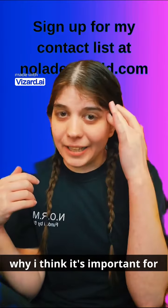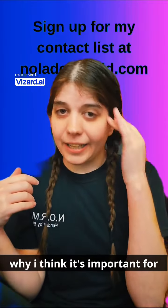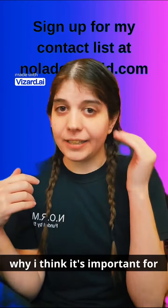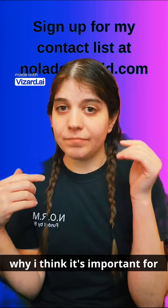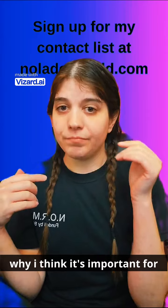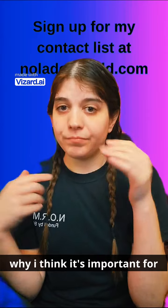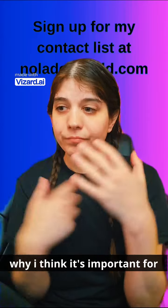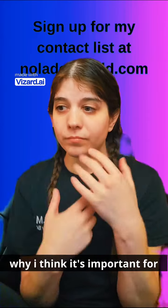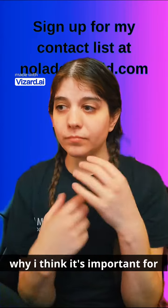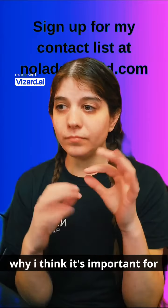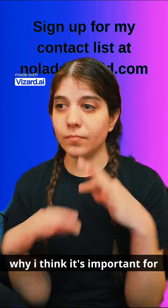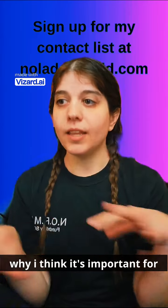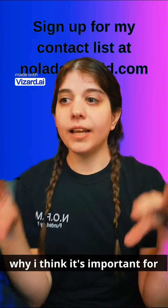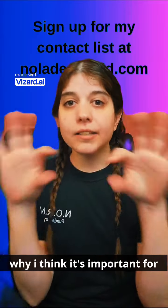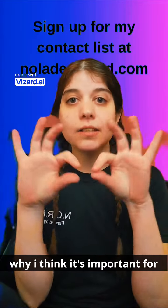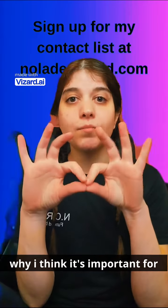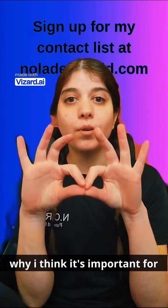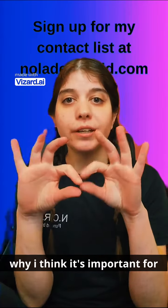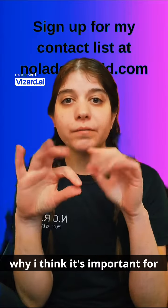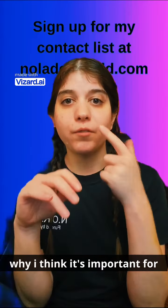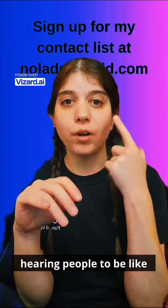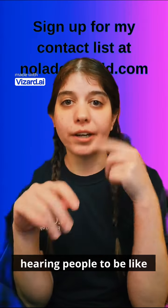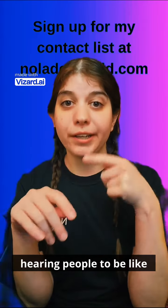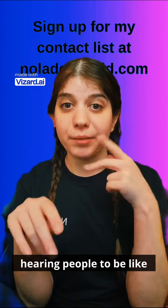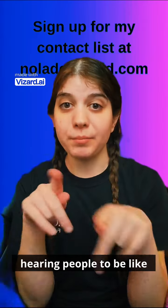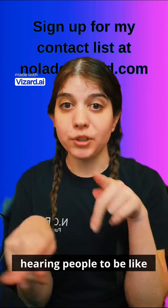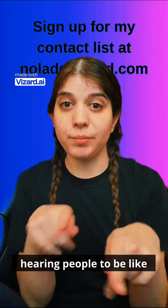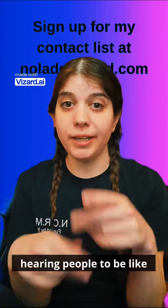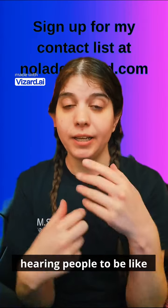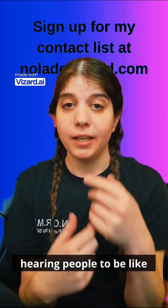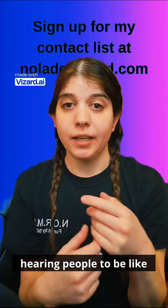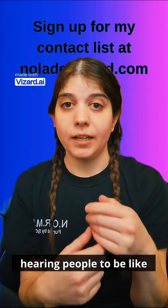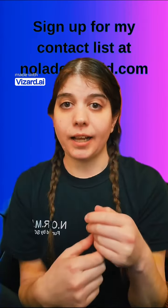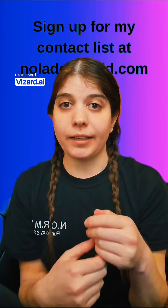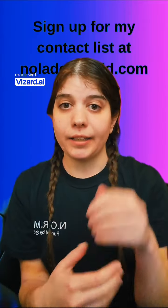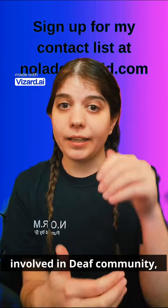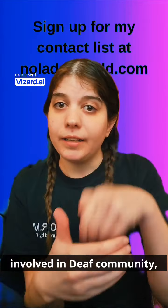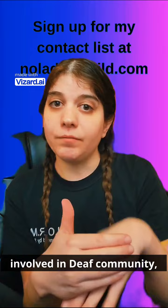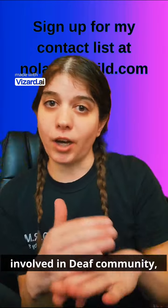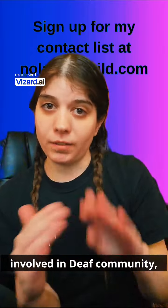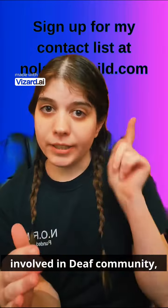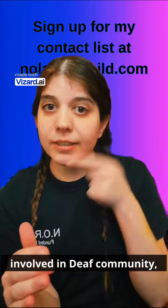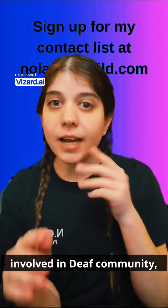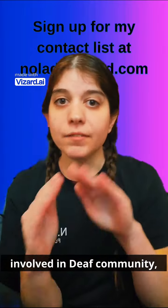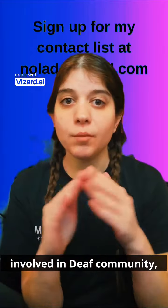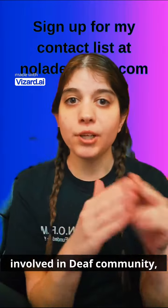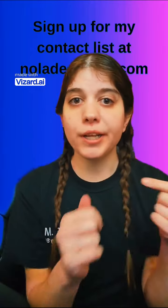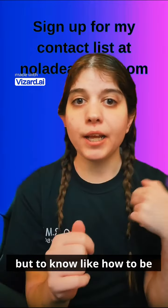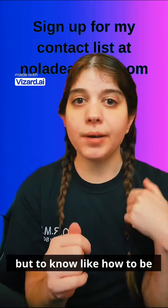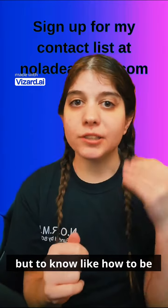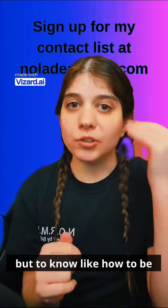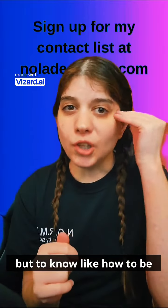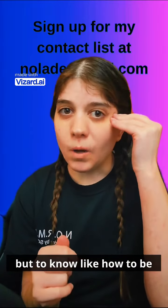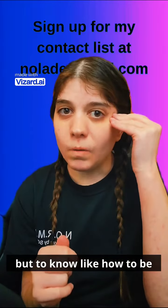think it's important for hearing people to be like involved in deaf community, but to know